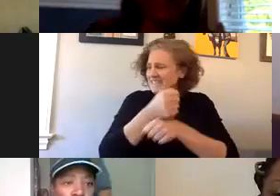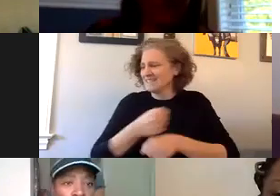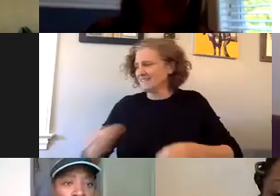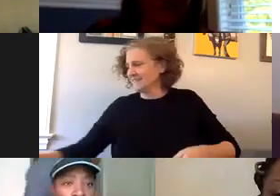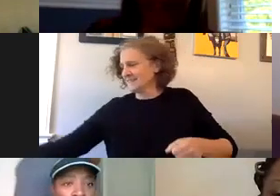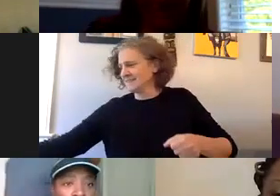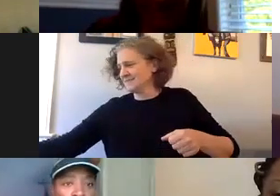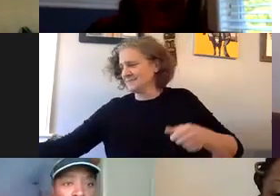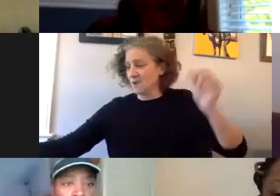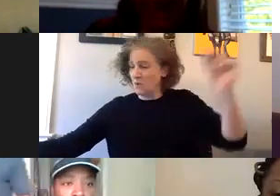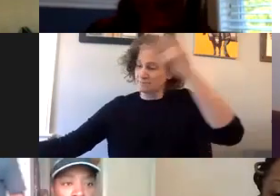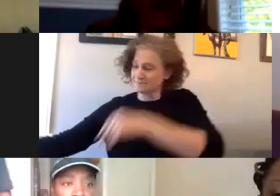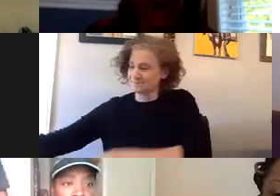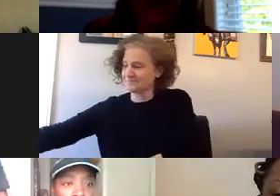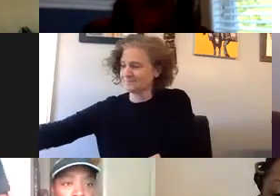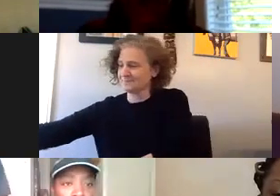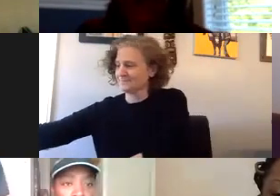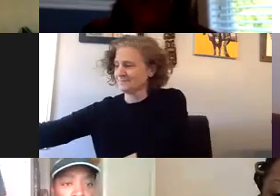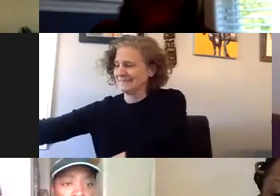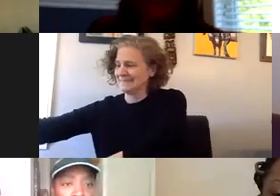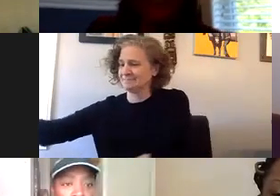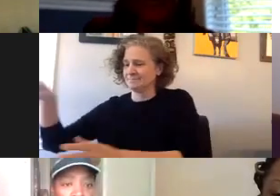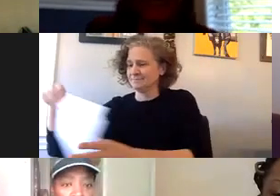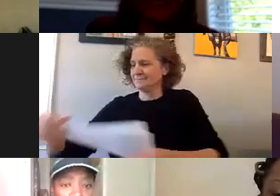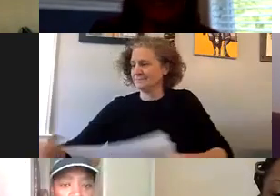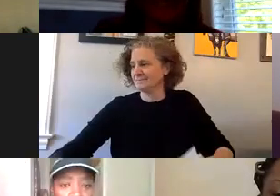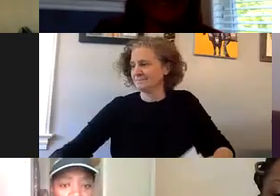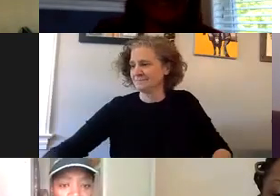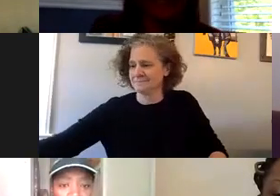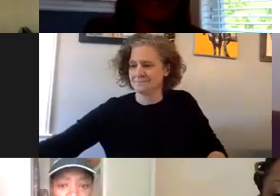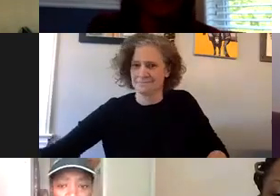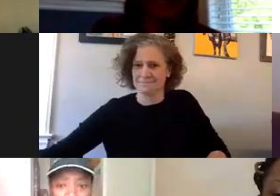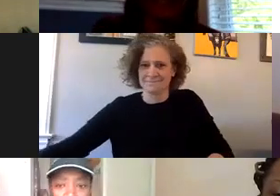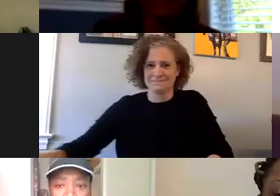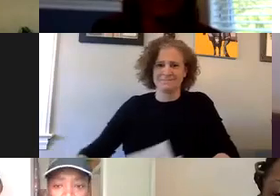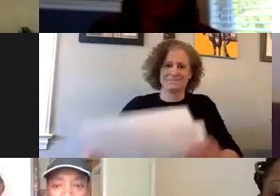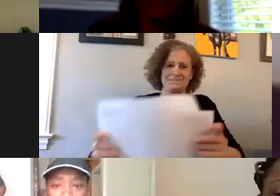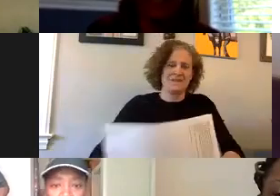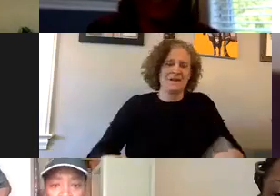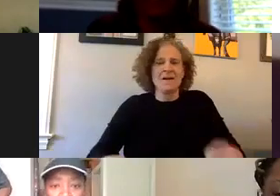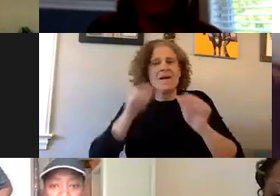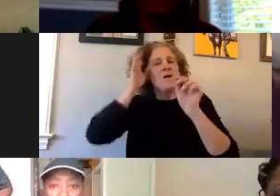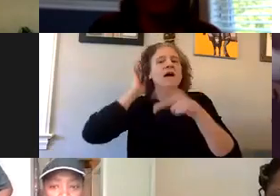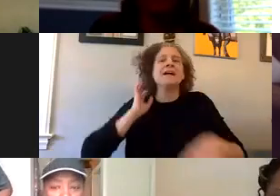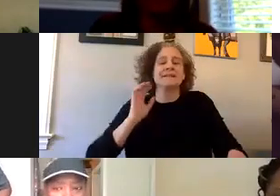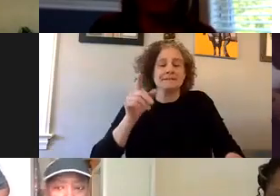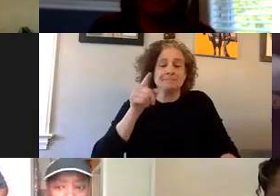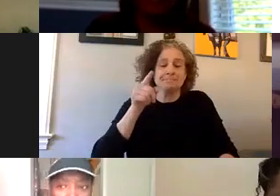We seem very quiet. We're tired, huh? You guys need coffee? Okay.